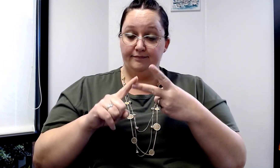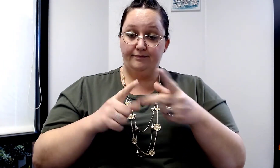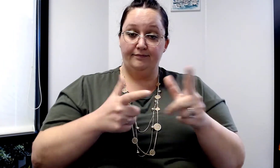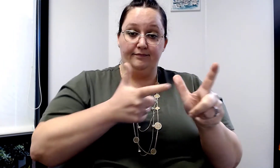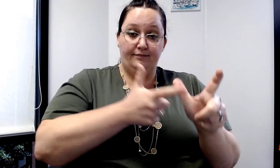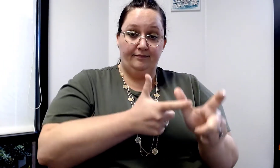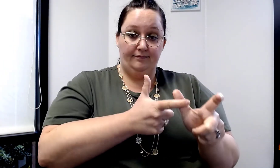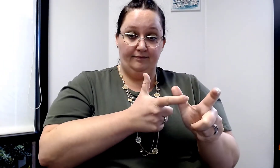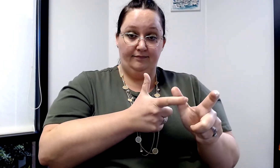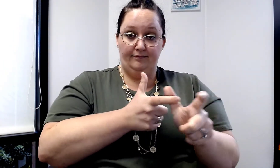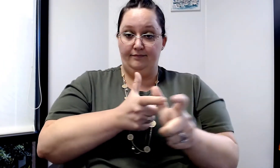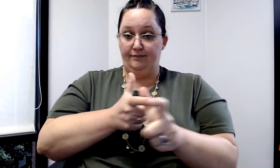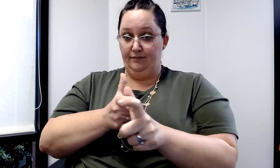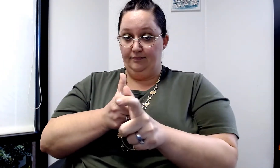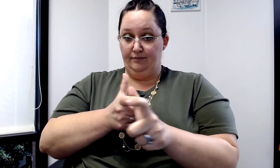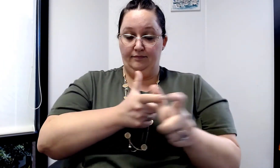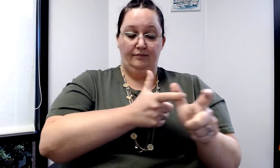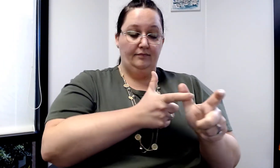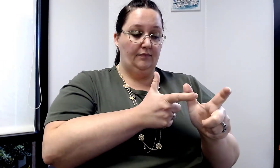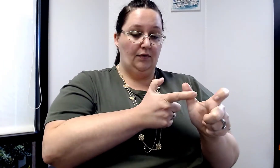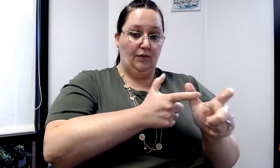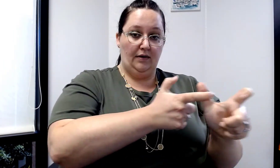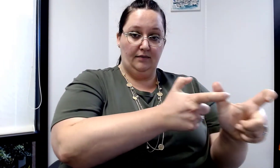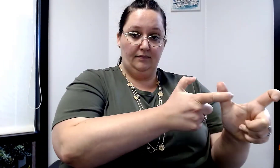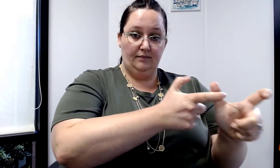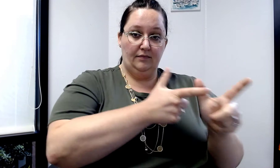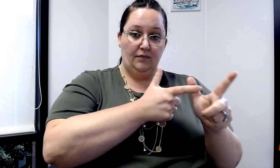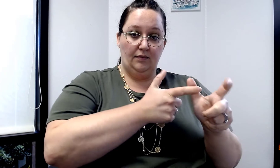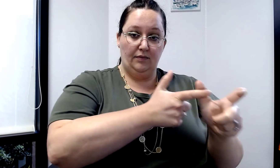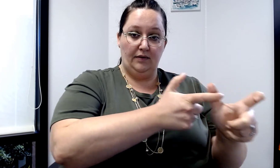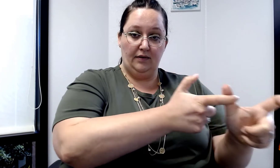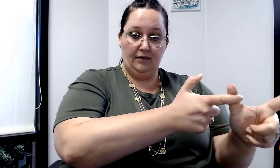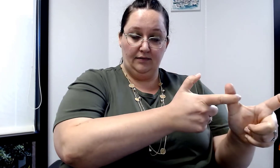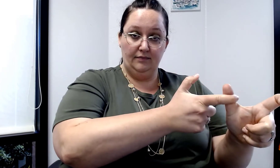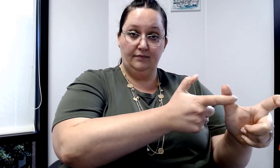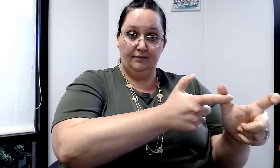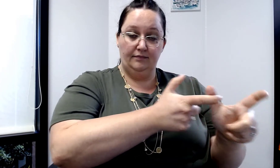Or you can hook your dominant index on